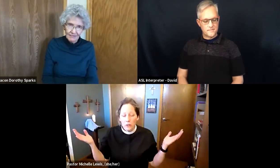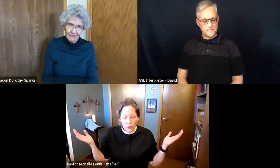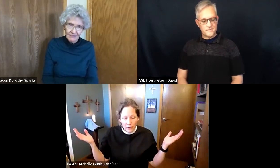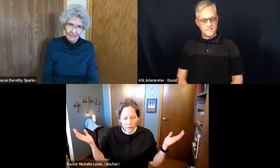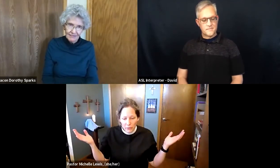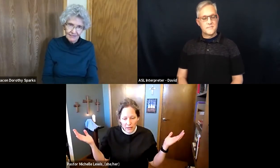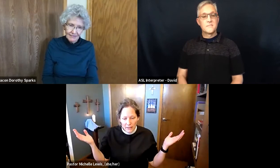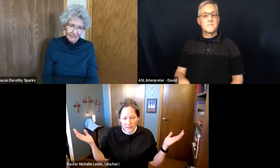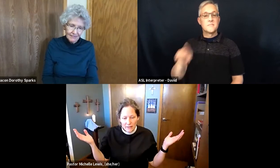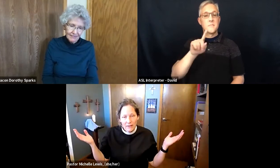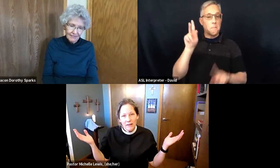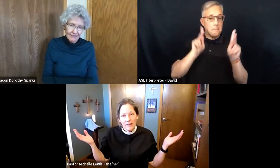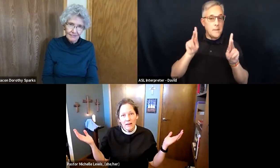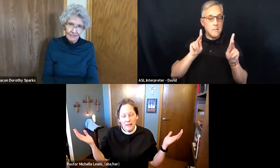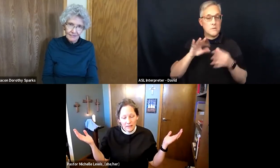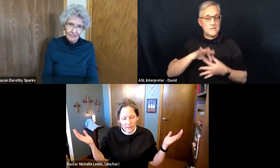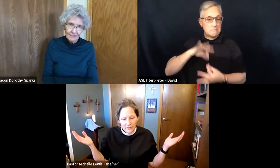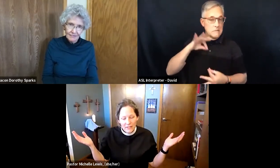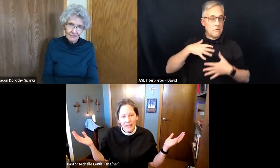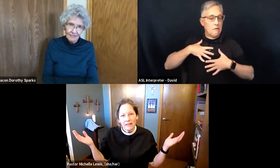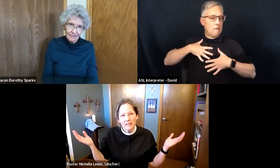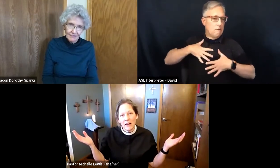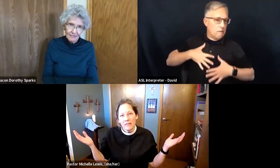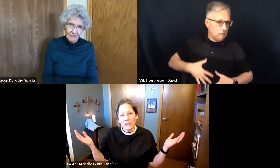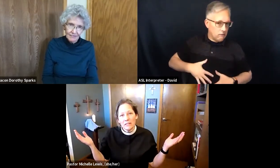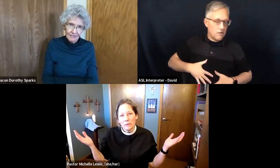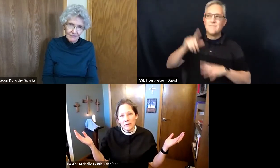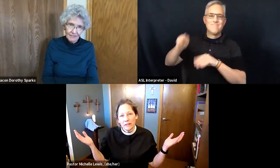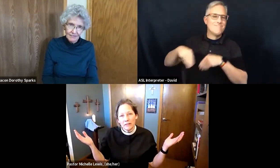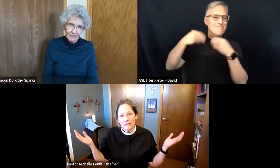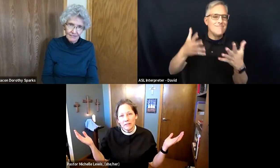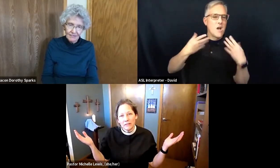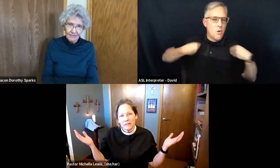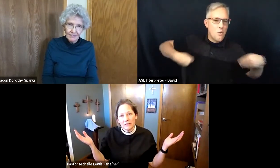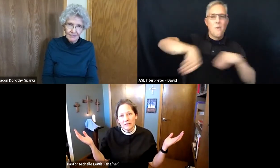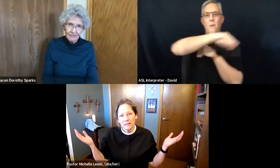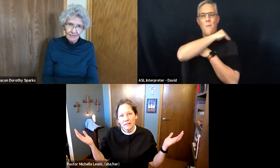Providing a cloak of praise. Lifting the heavy spirit.